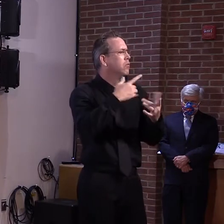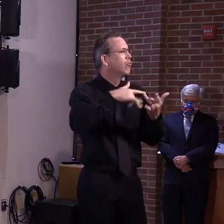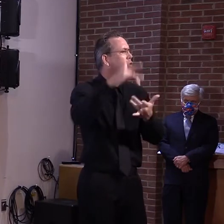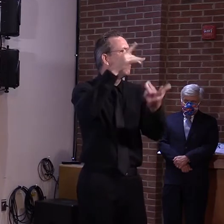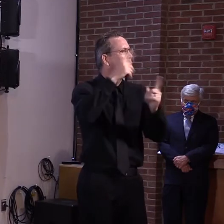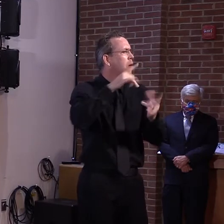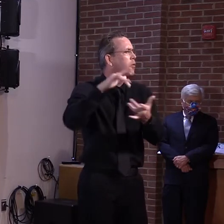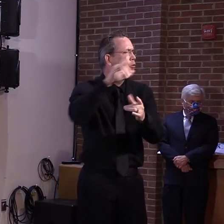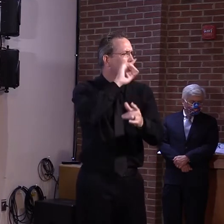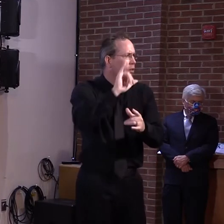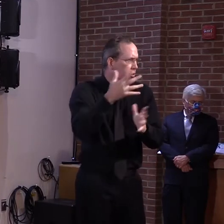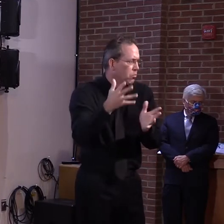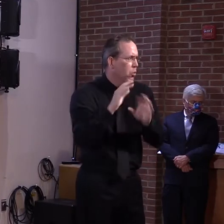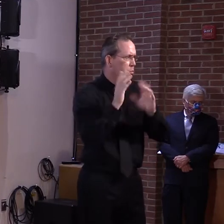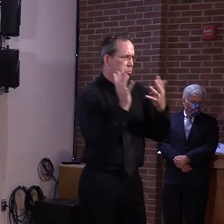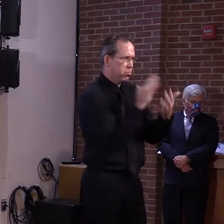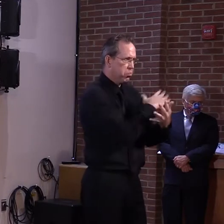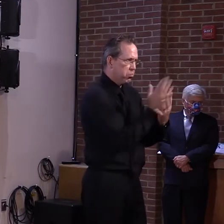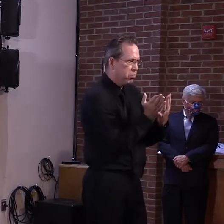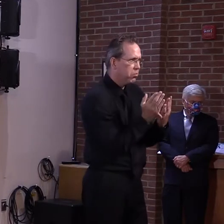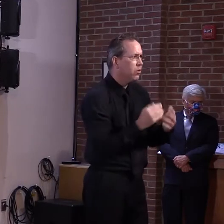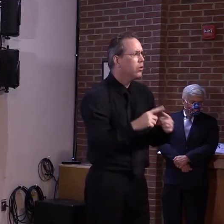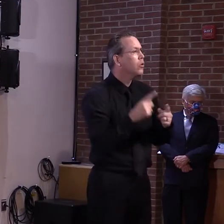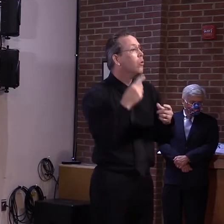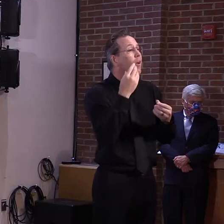can be found on our website,